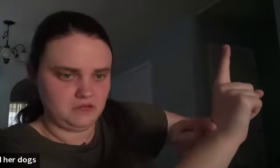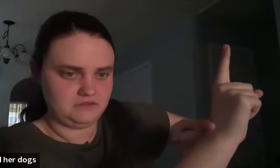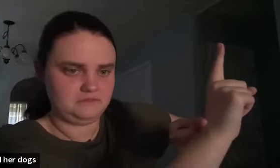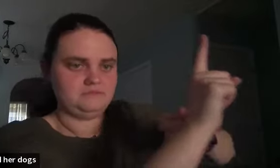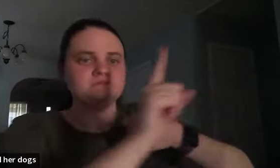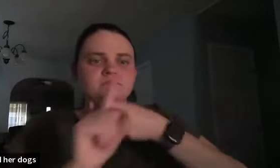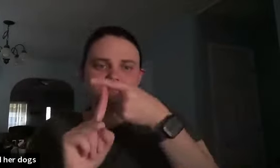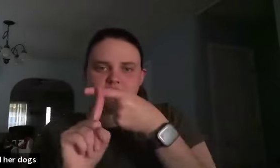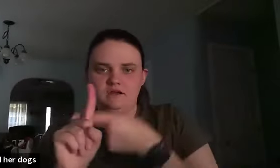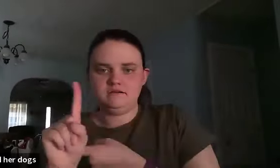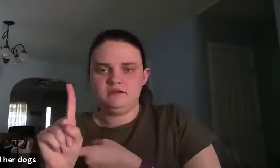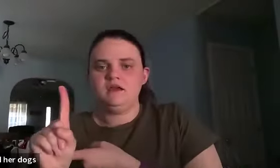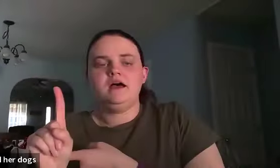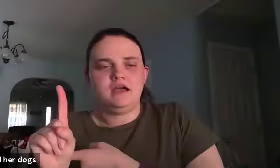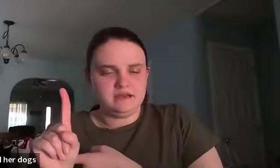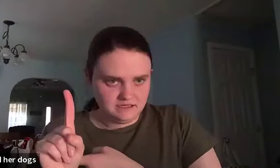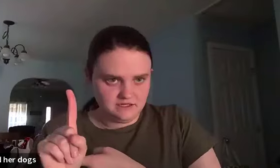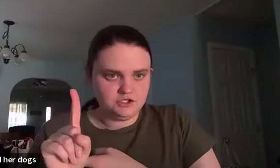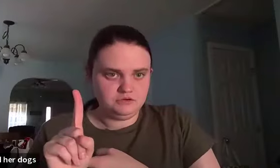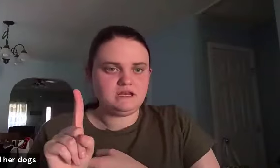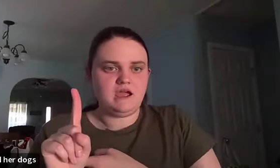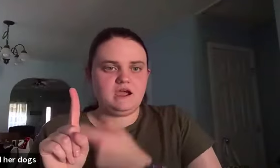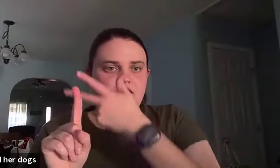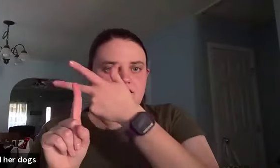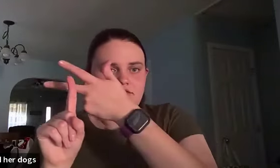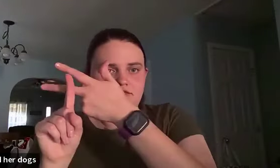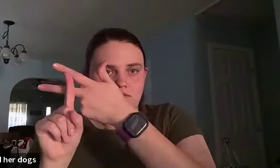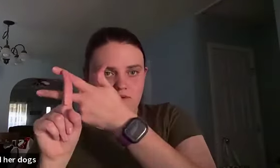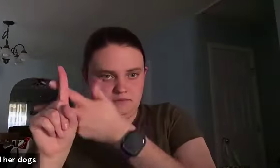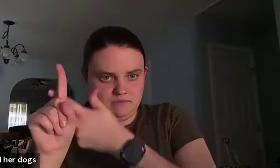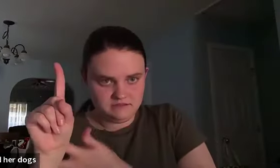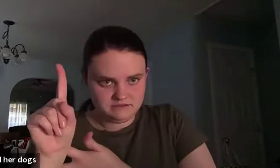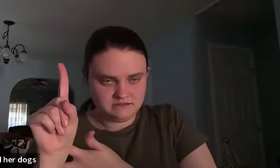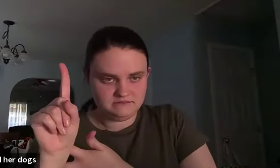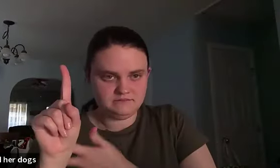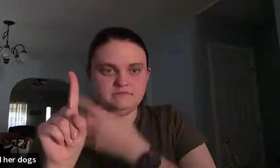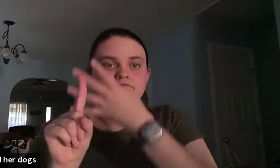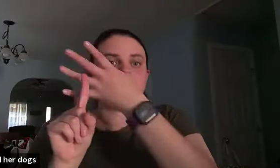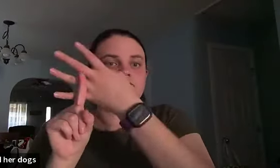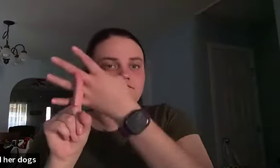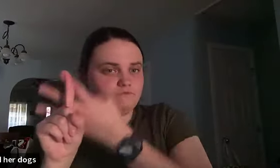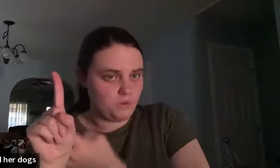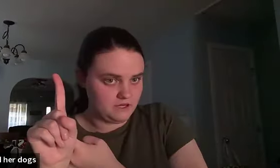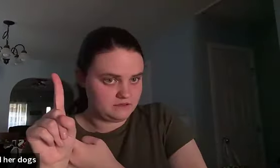Month. All right? And again, you can add 3 months, 4